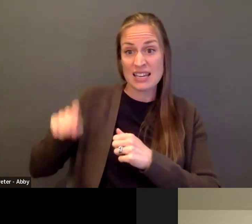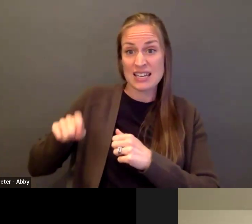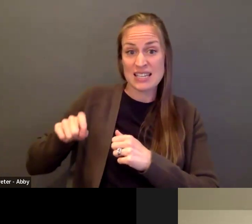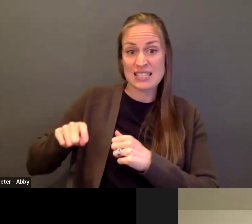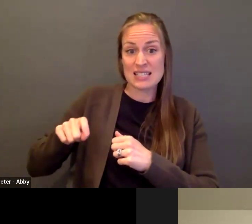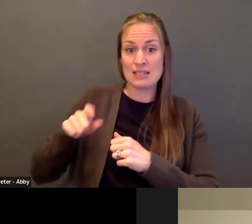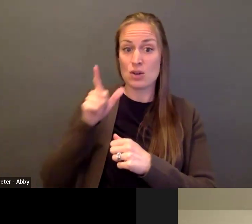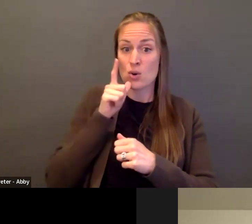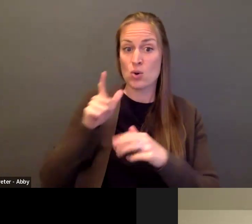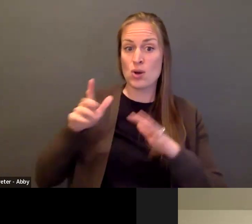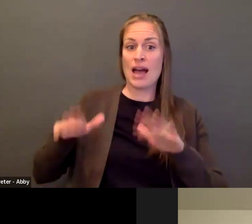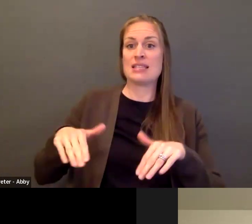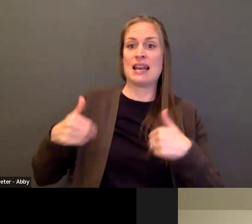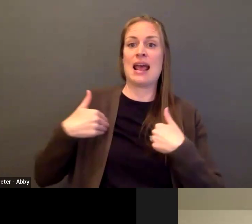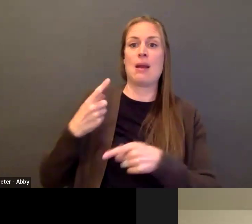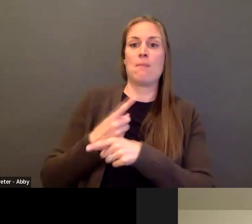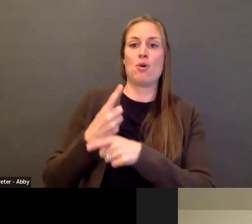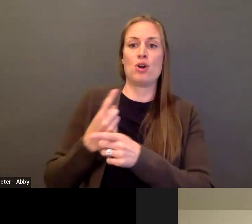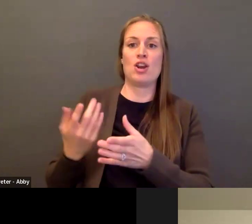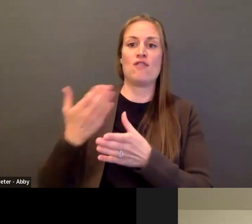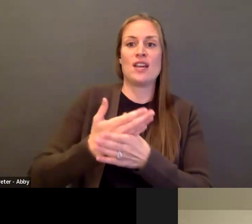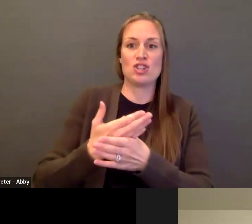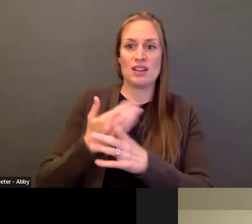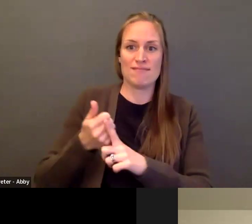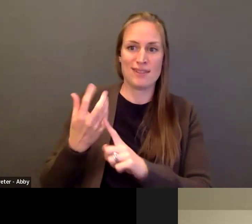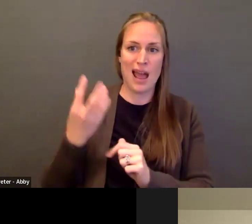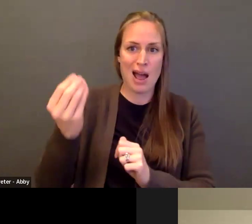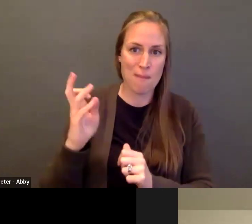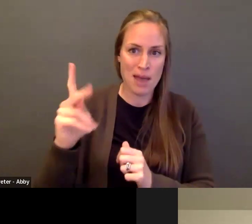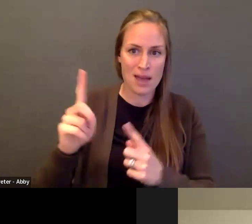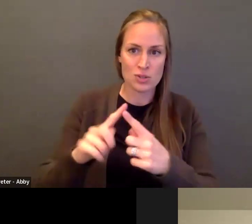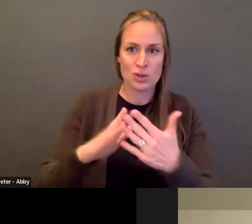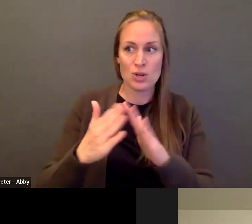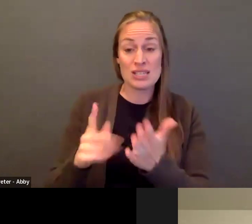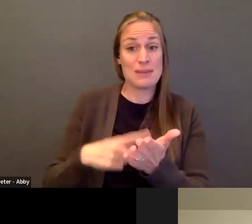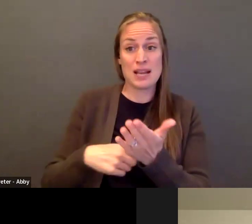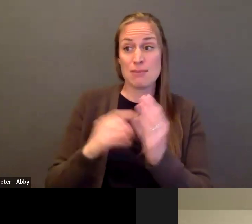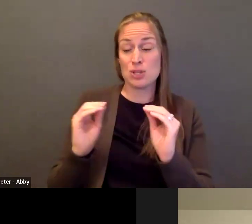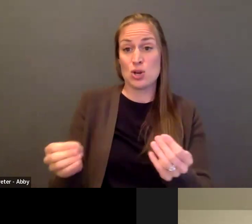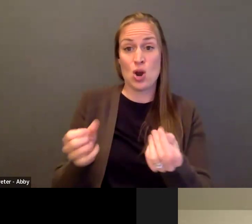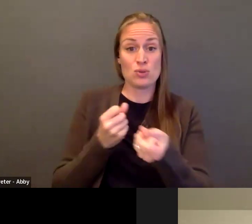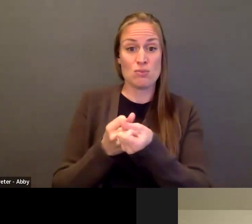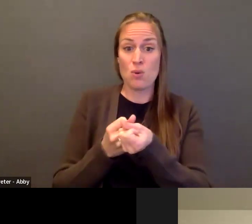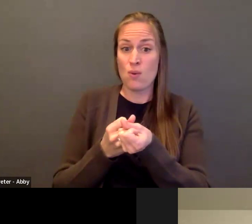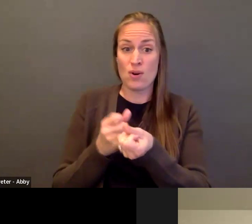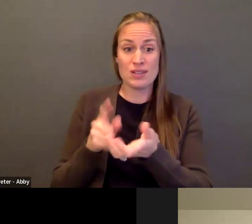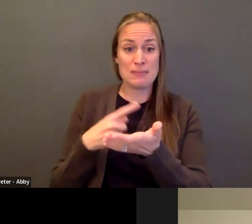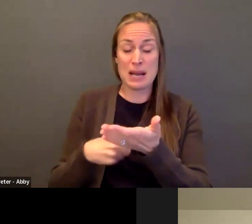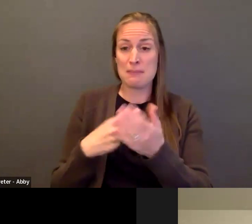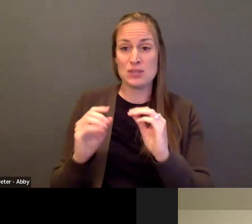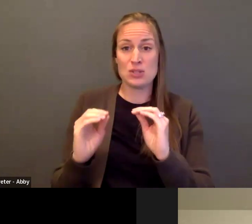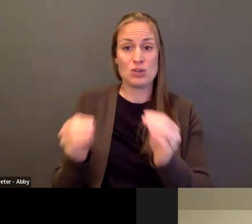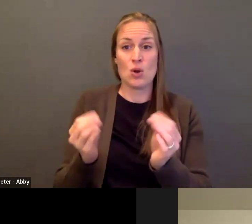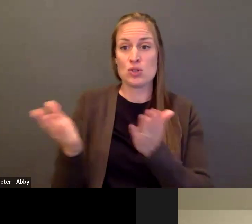is then going back out into the community, sometimes without any services, sometimes they're homeless. And